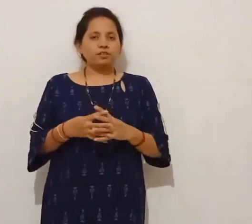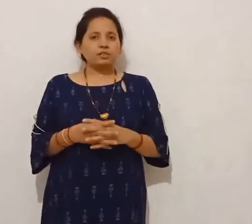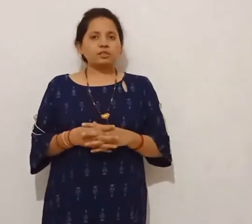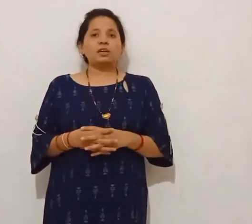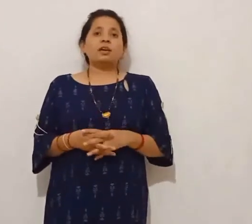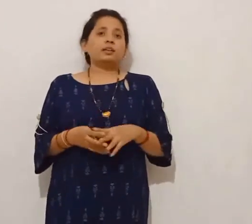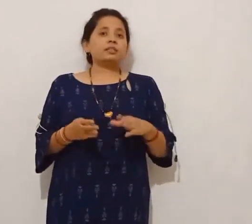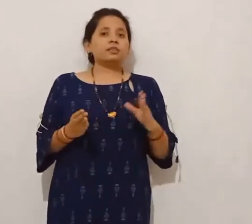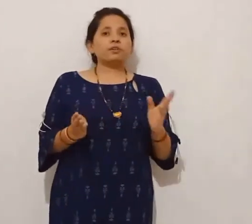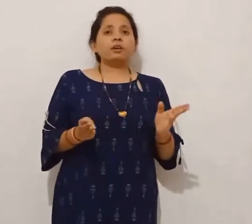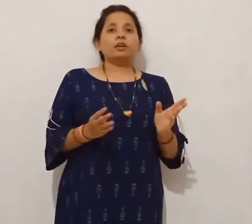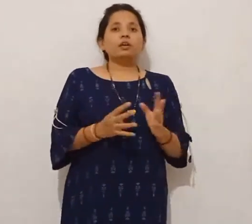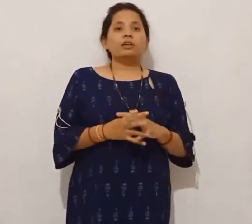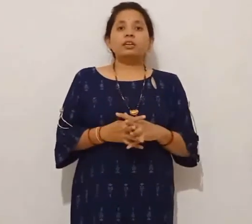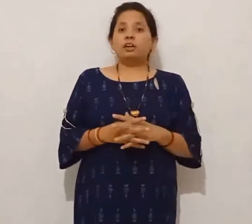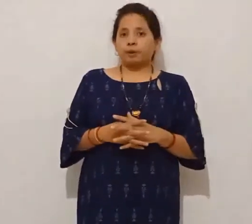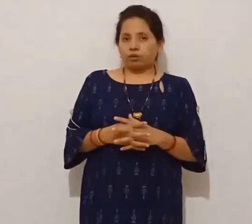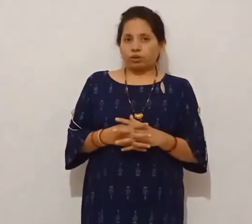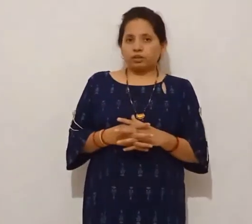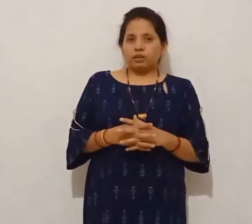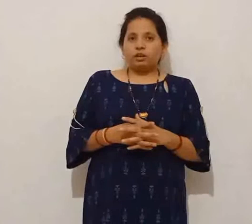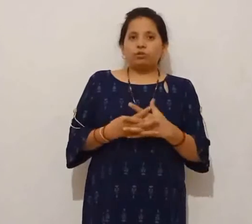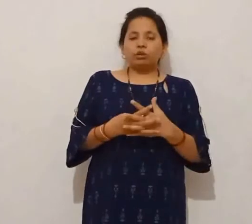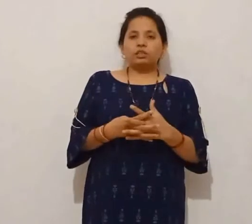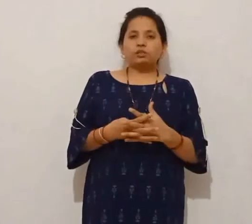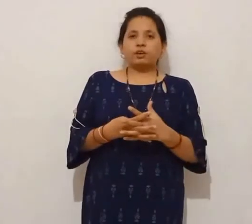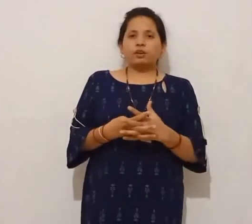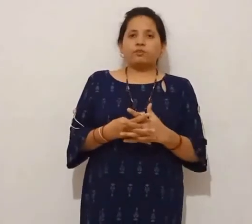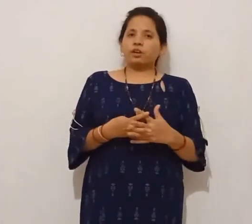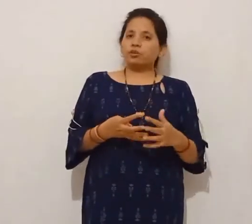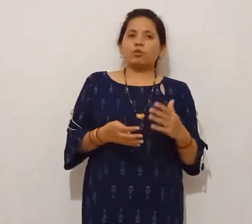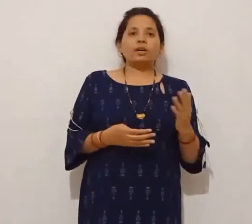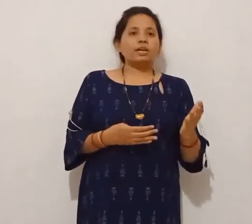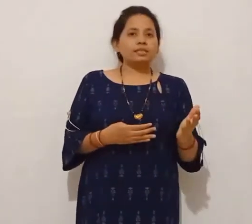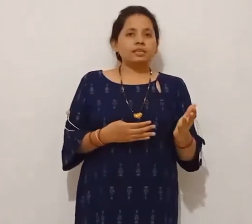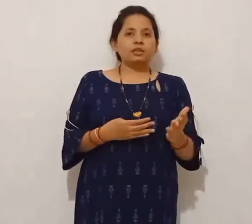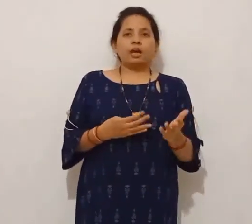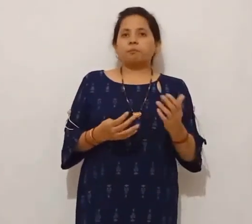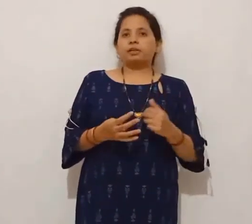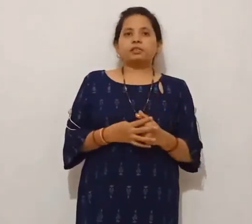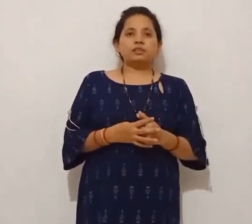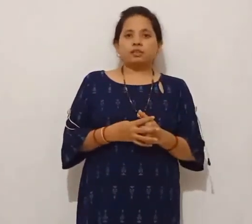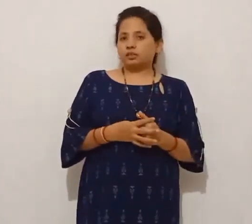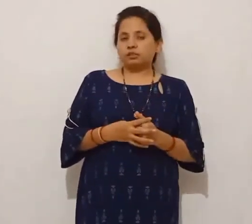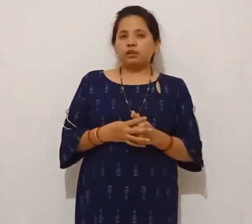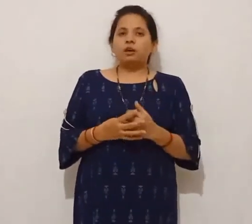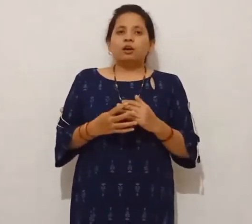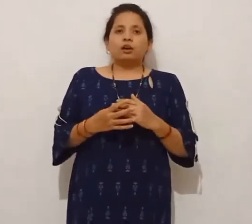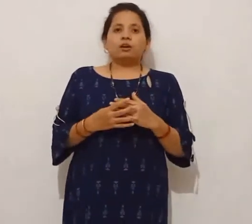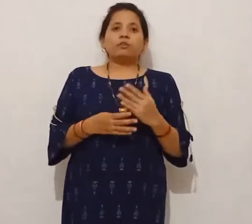is, it is our nearby only. So in this way we can go easily and purchase the things